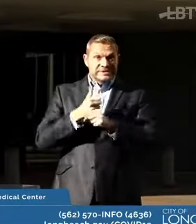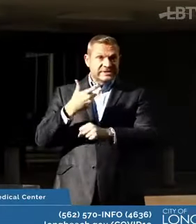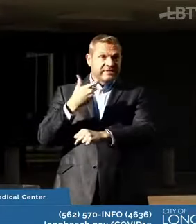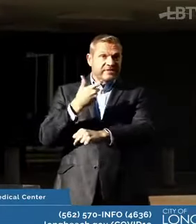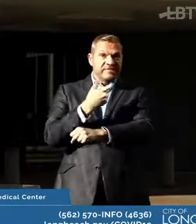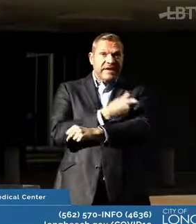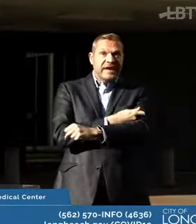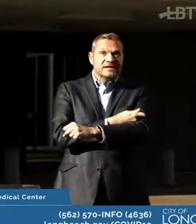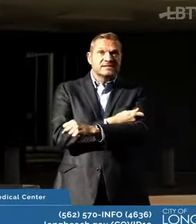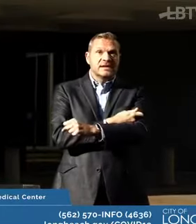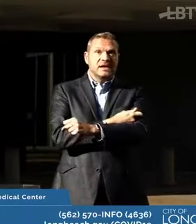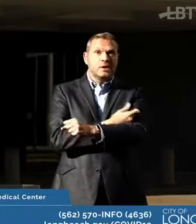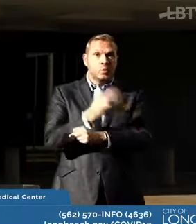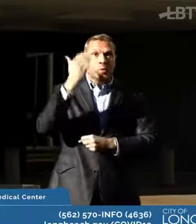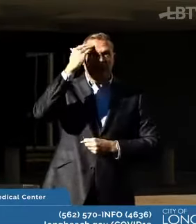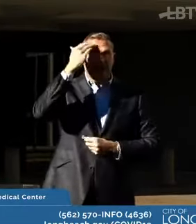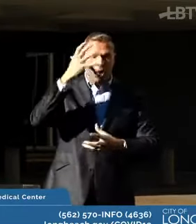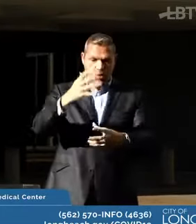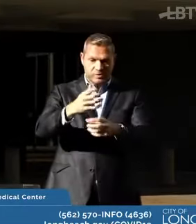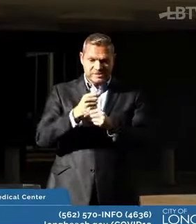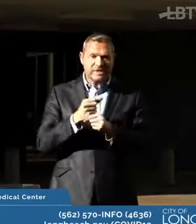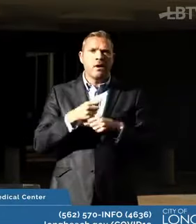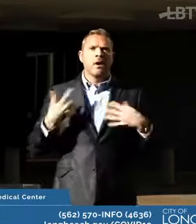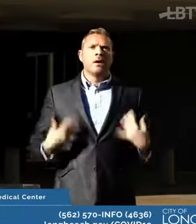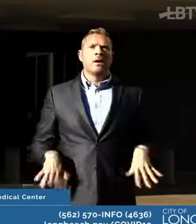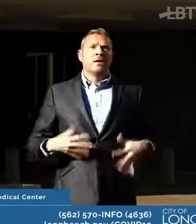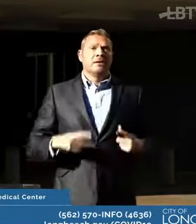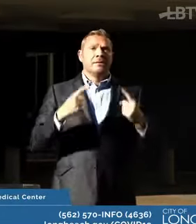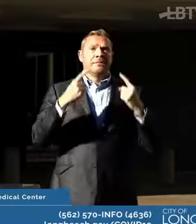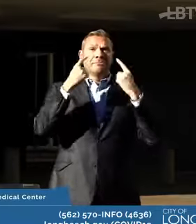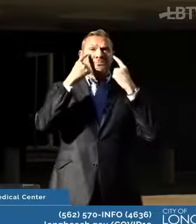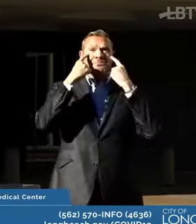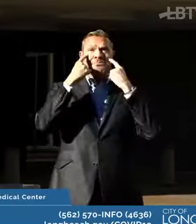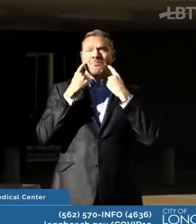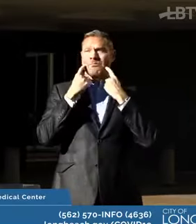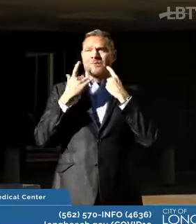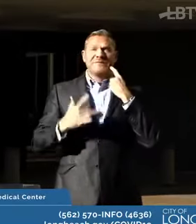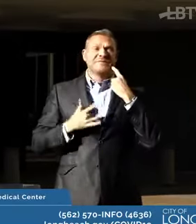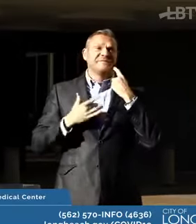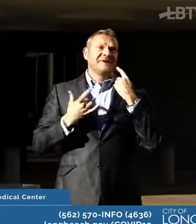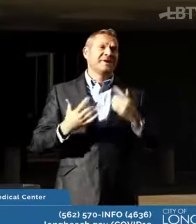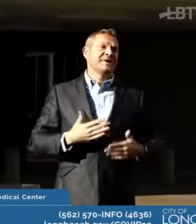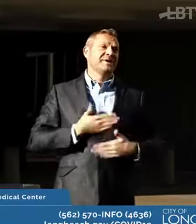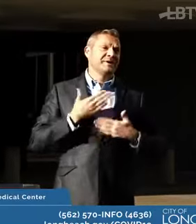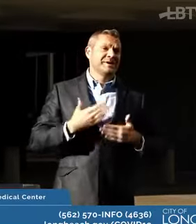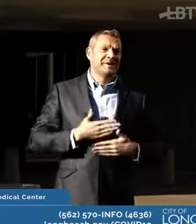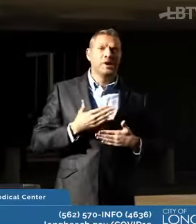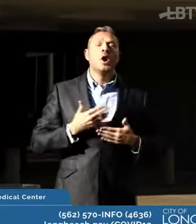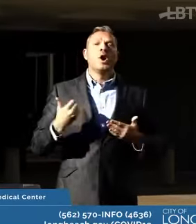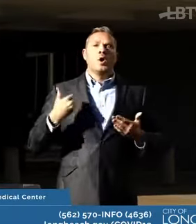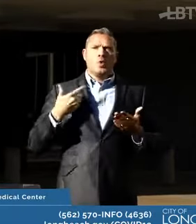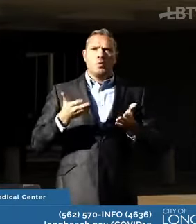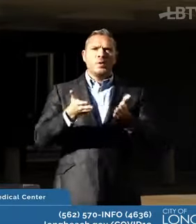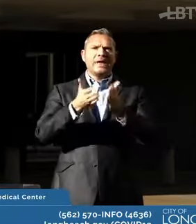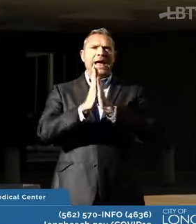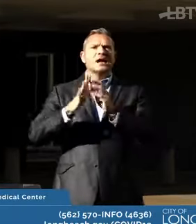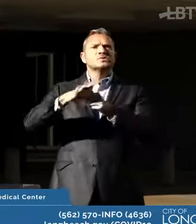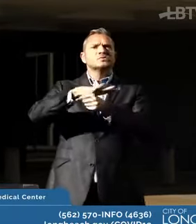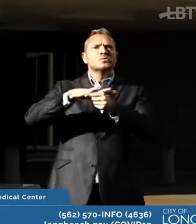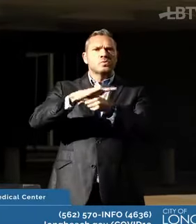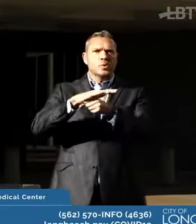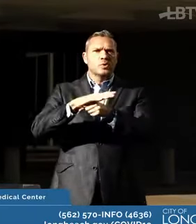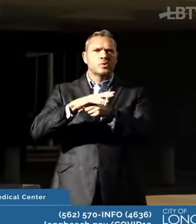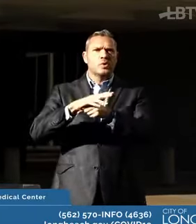were cheers of joy. We asked our ministers and sisters to bless the vaccine as we prepared